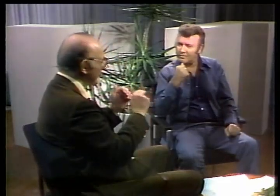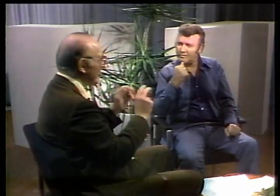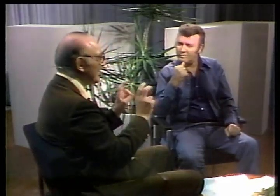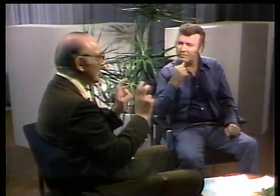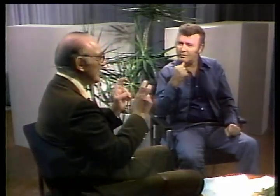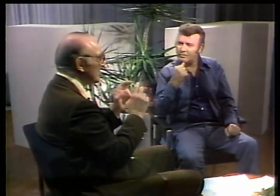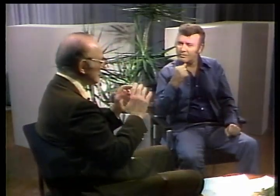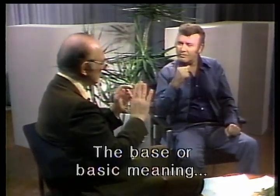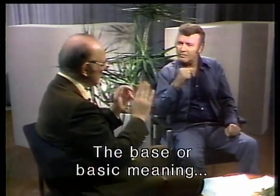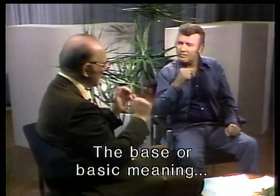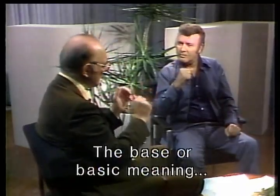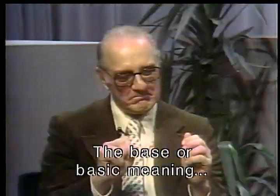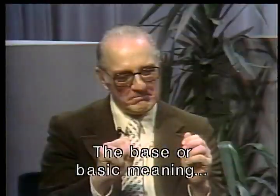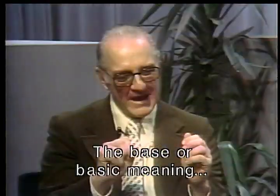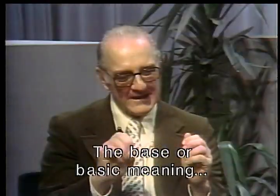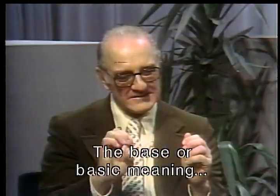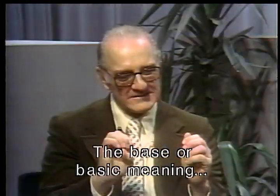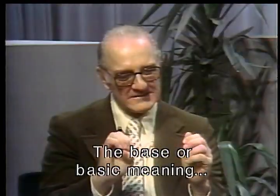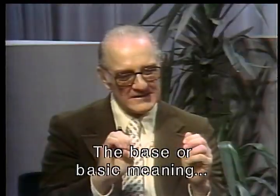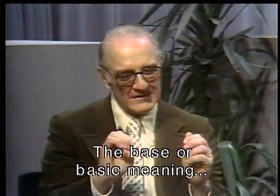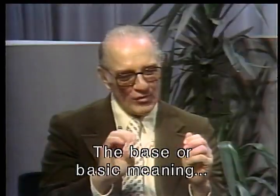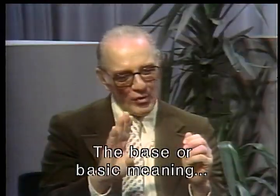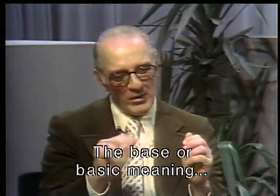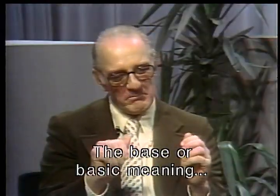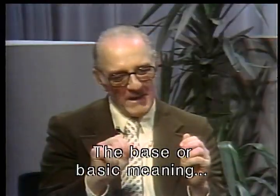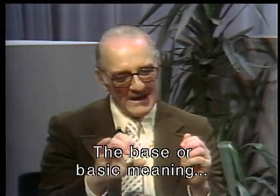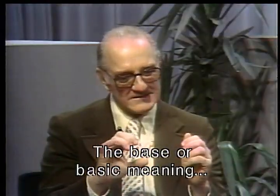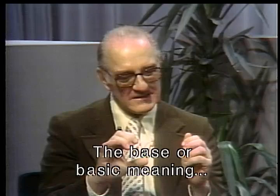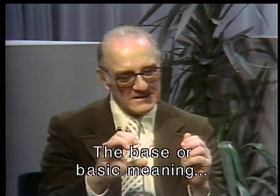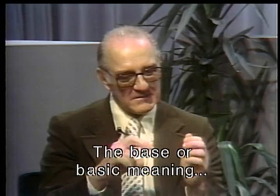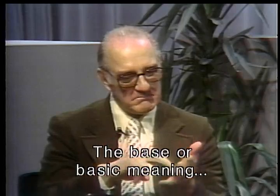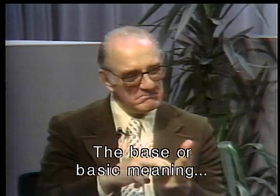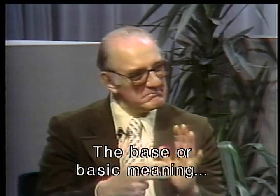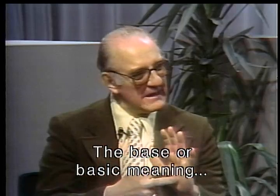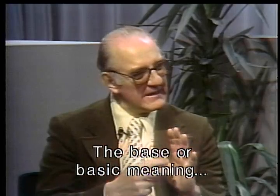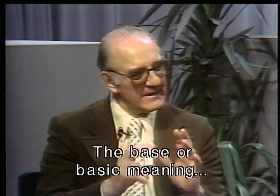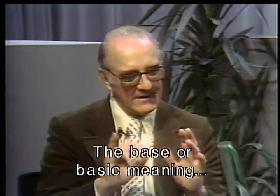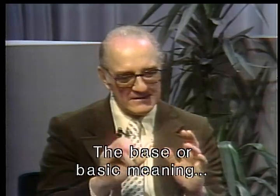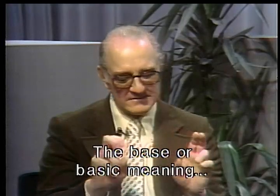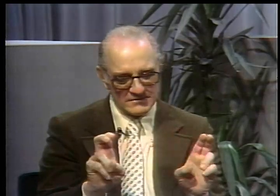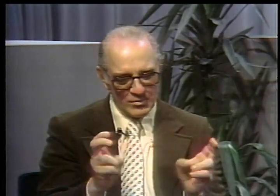the Latin, base or basic meaning is, quote,